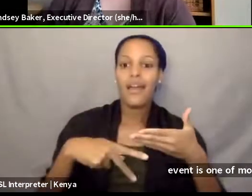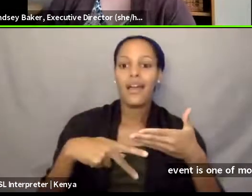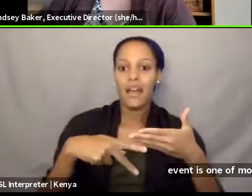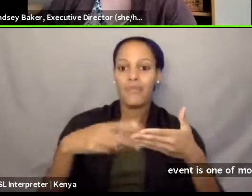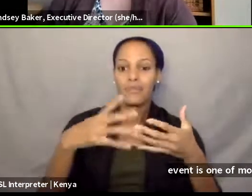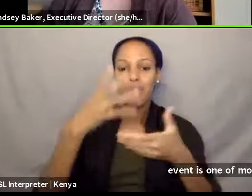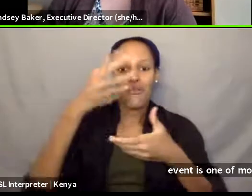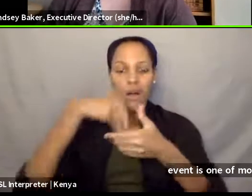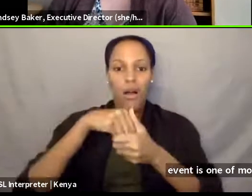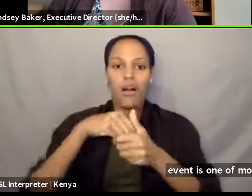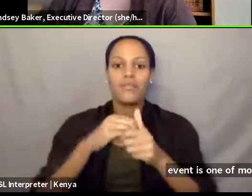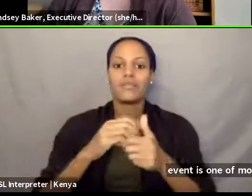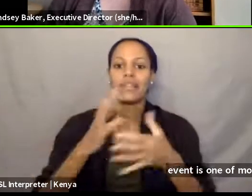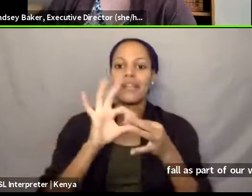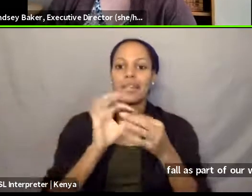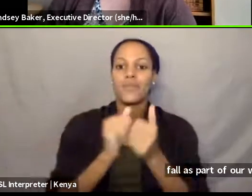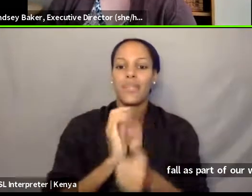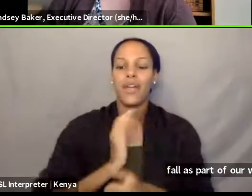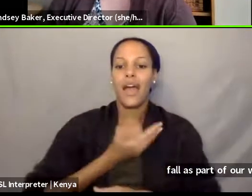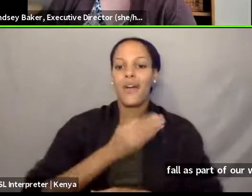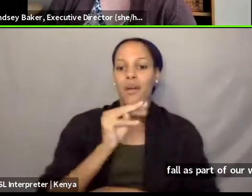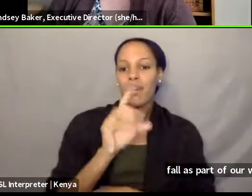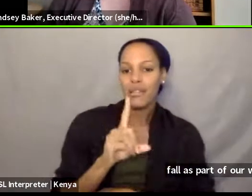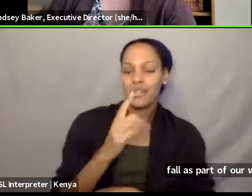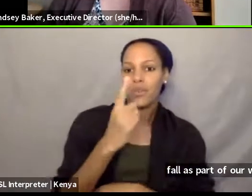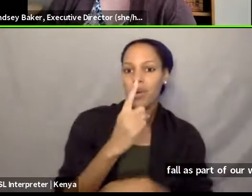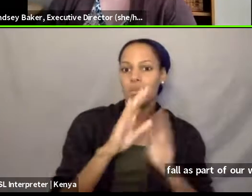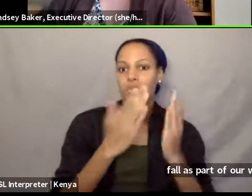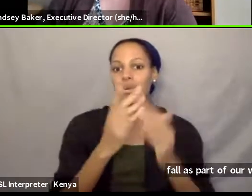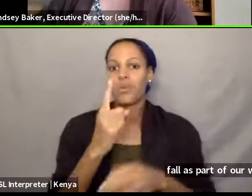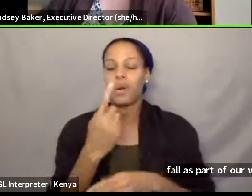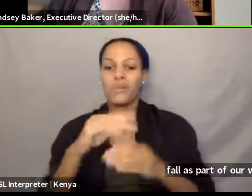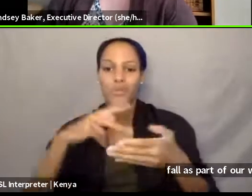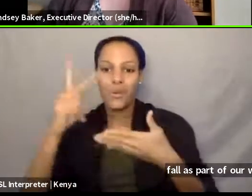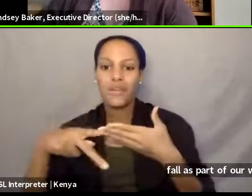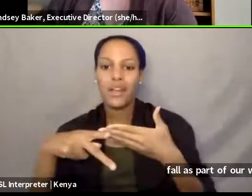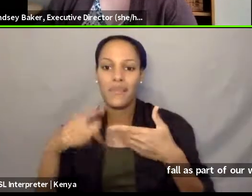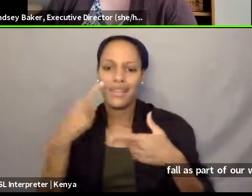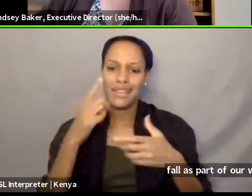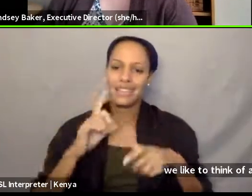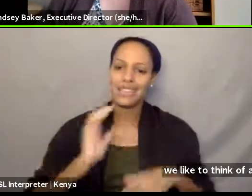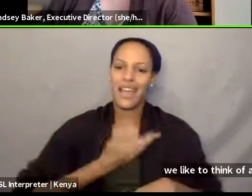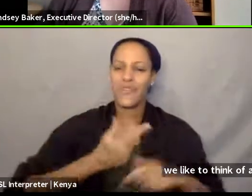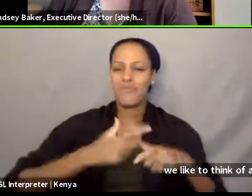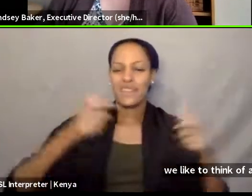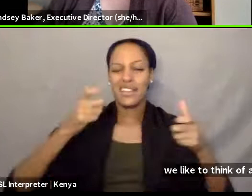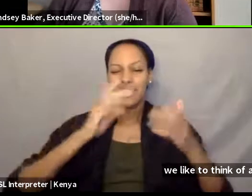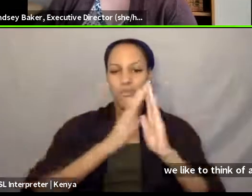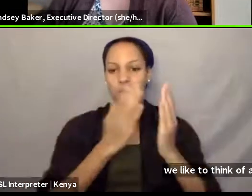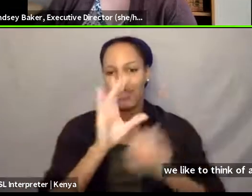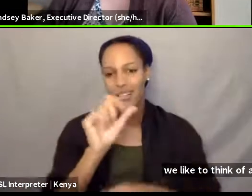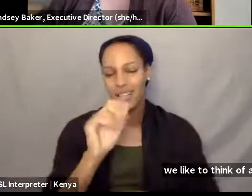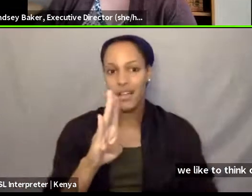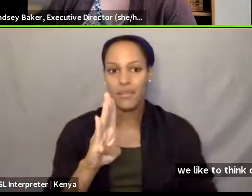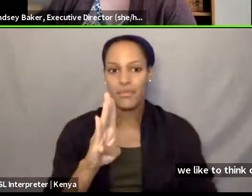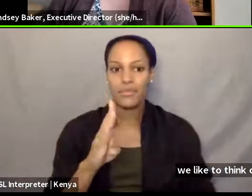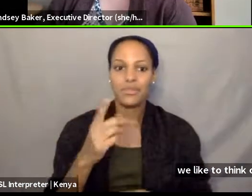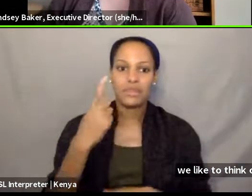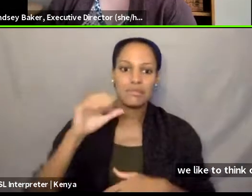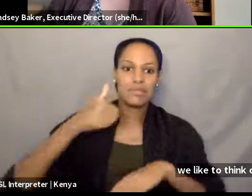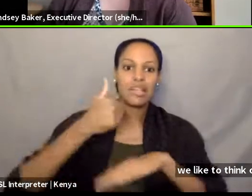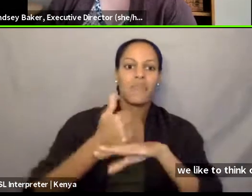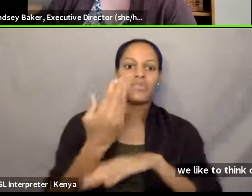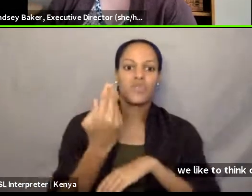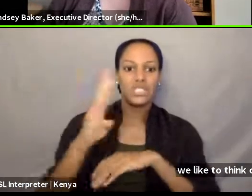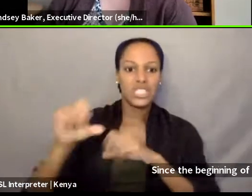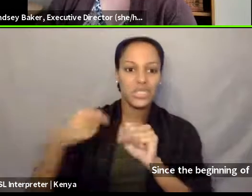Book program, which we like to think of as Maryland's biggest book club. Since the beginning of One Maryland, One Book 14 years ago, the